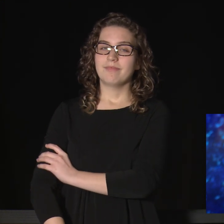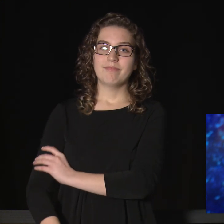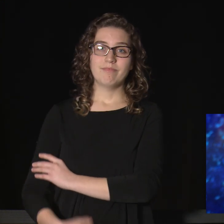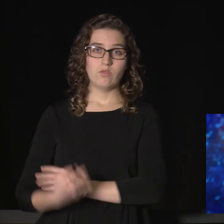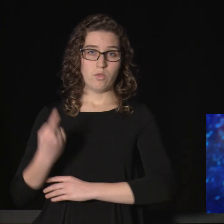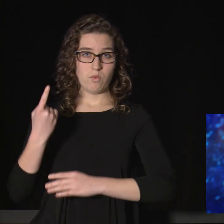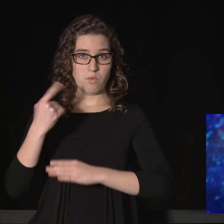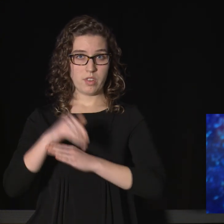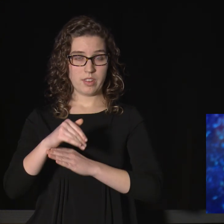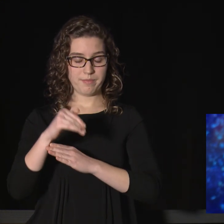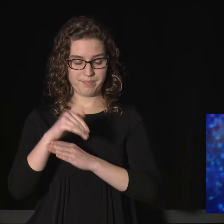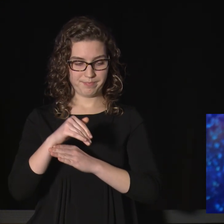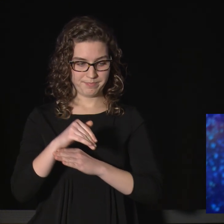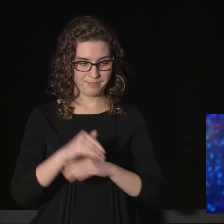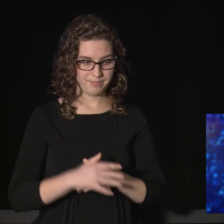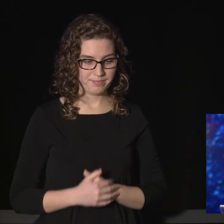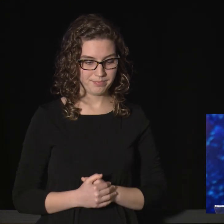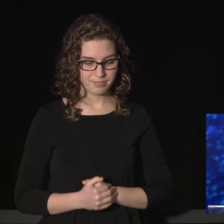One night,